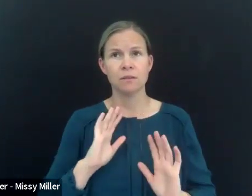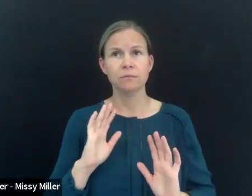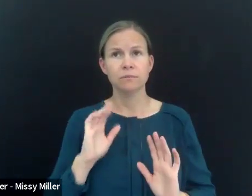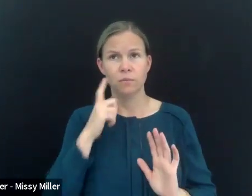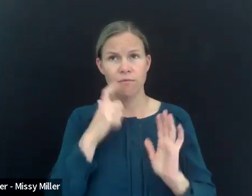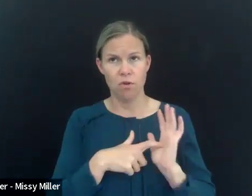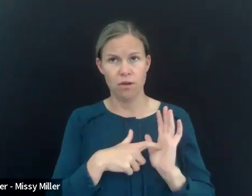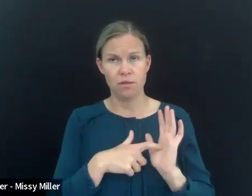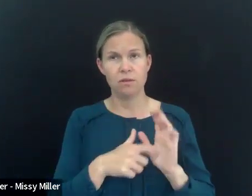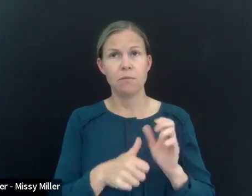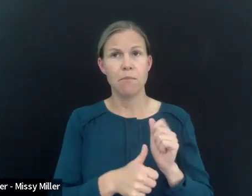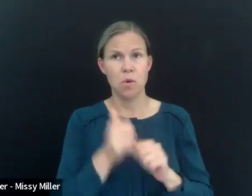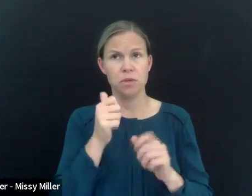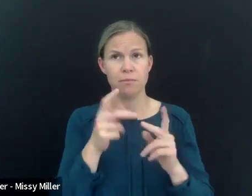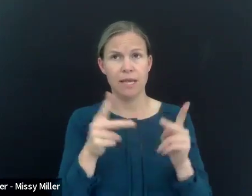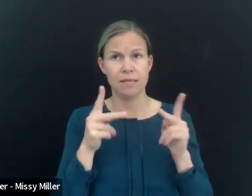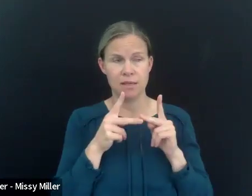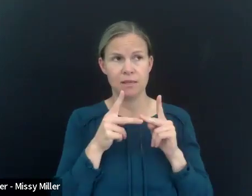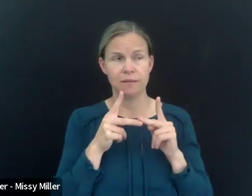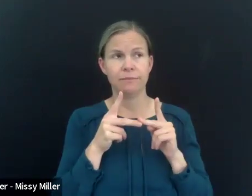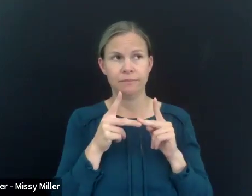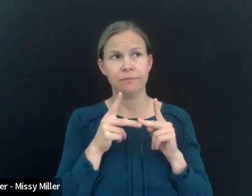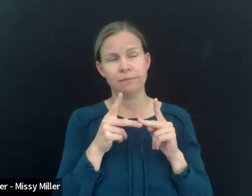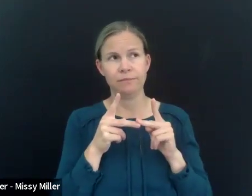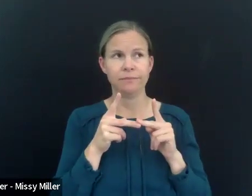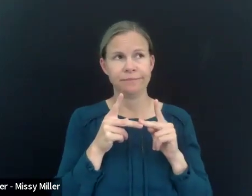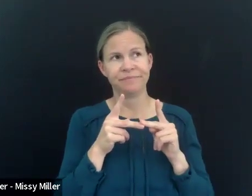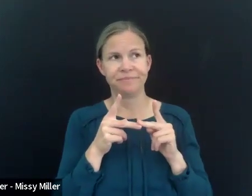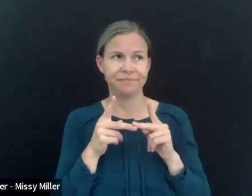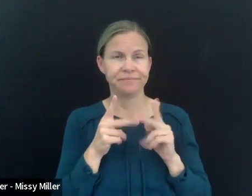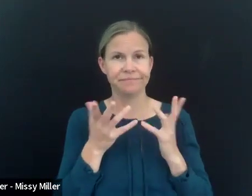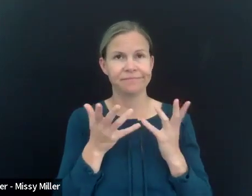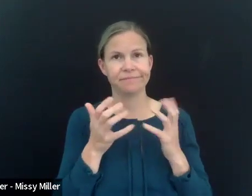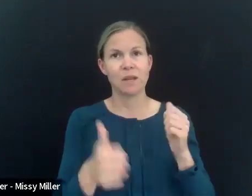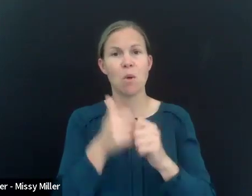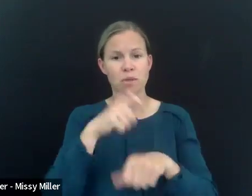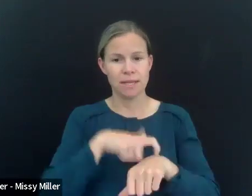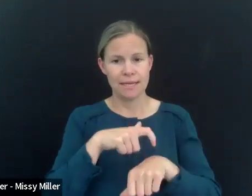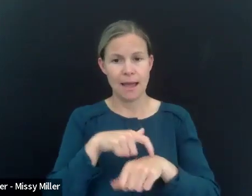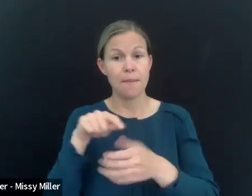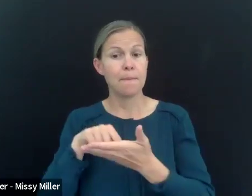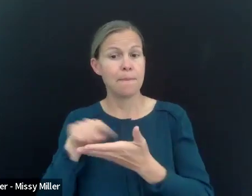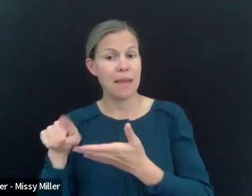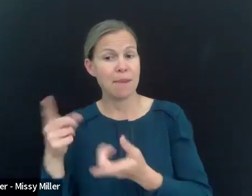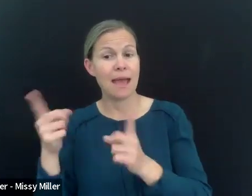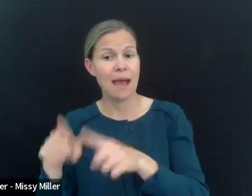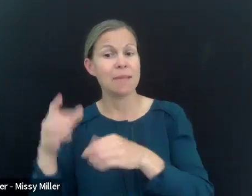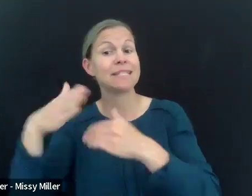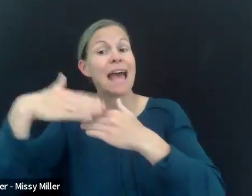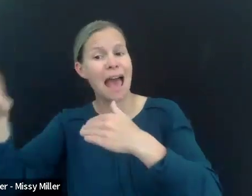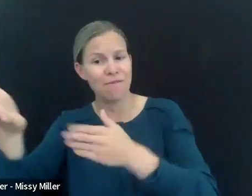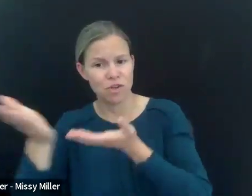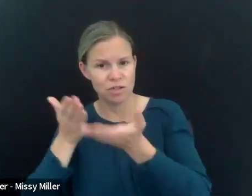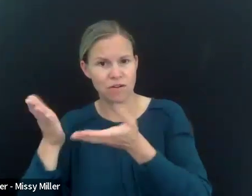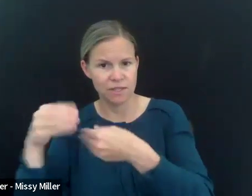in most places, I don't think there's a state yet that's doing very much prospective payment, but payment usually happens after services have been